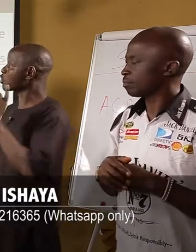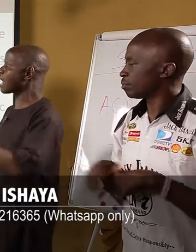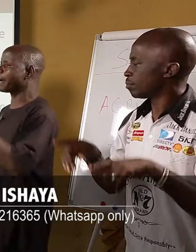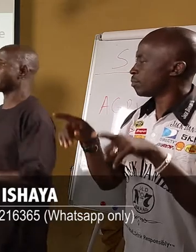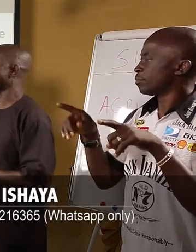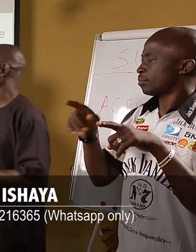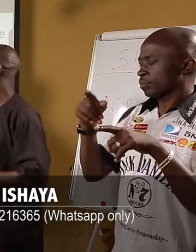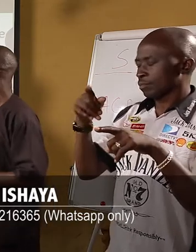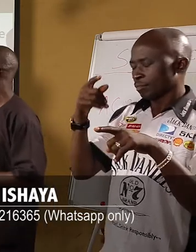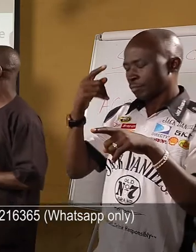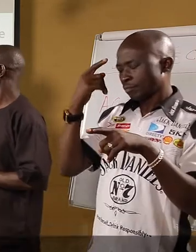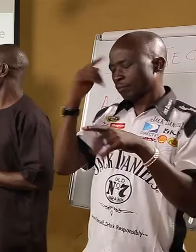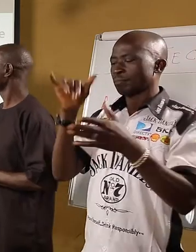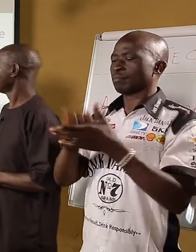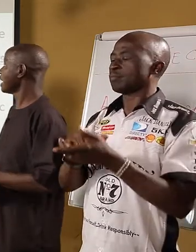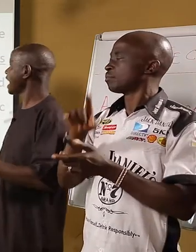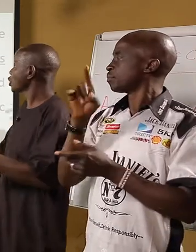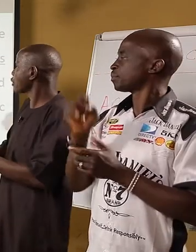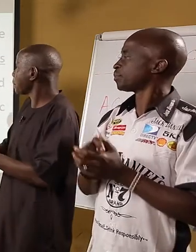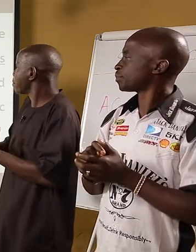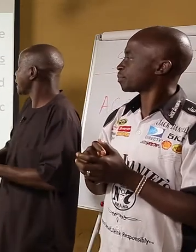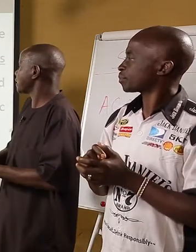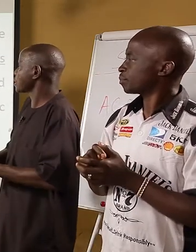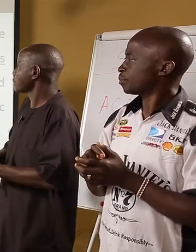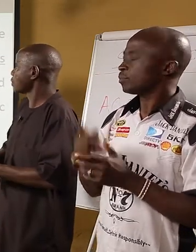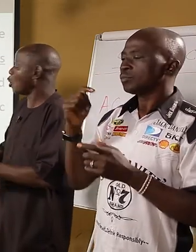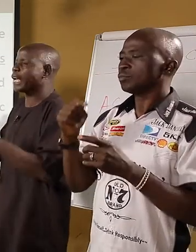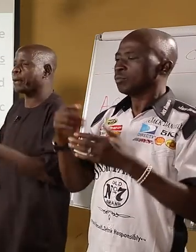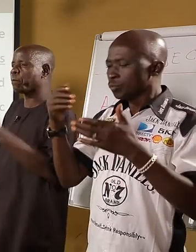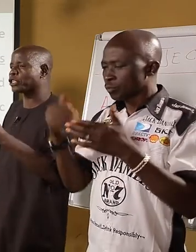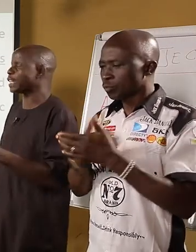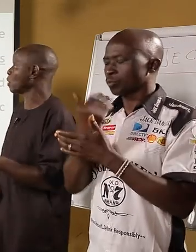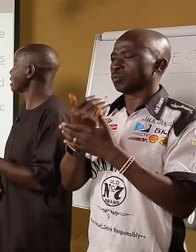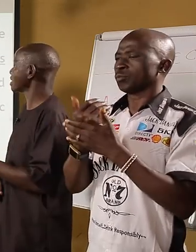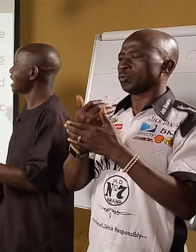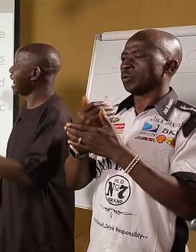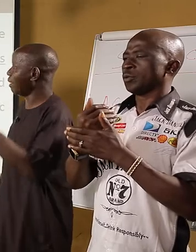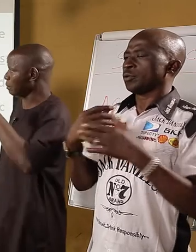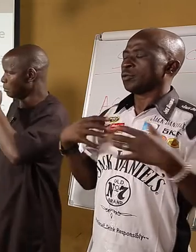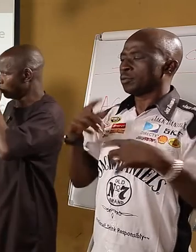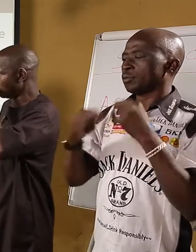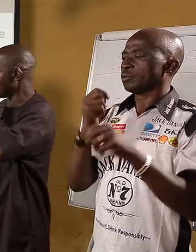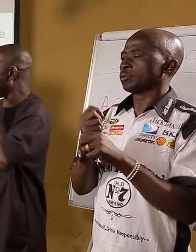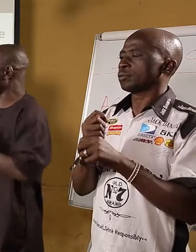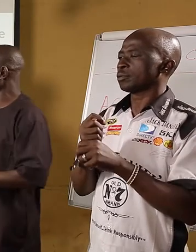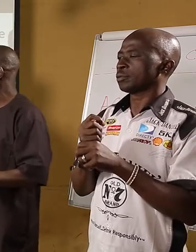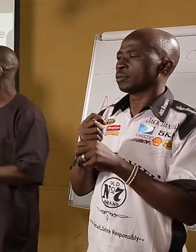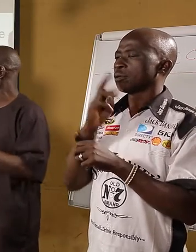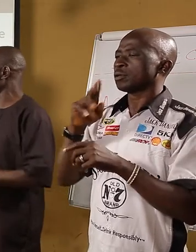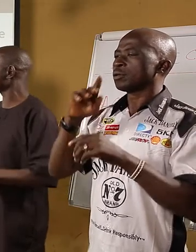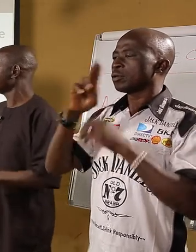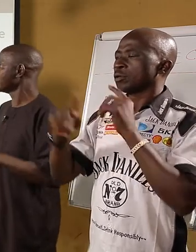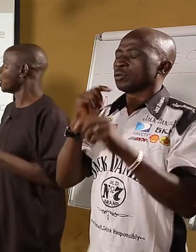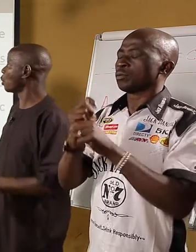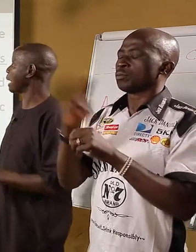So, to strike a balance, the exotic breeds or the imported ones are used